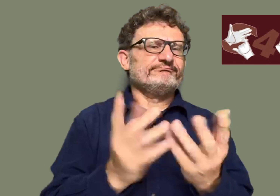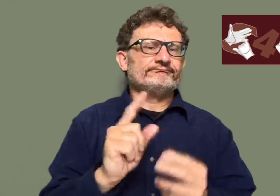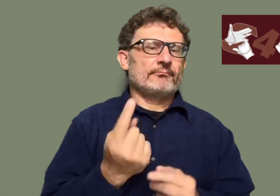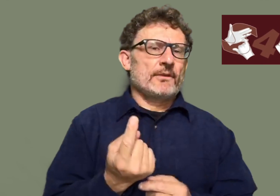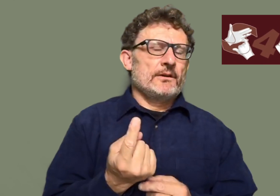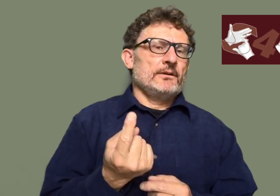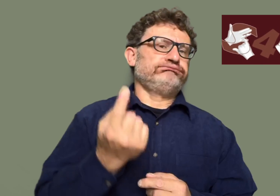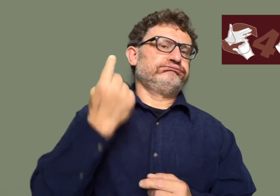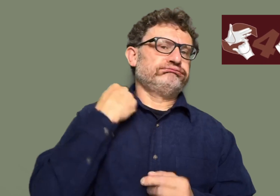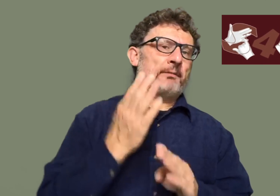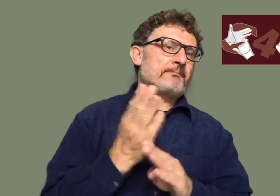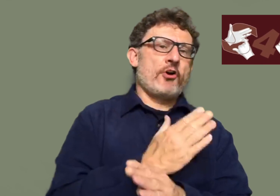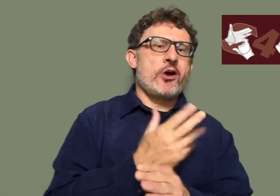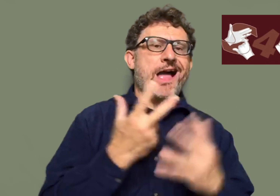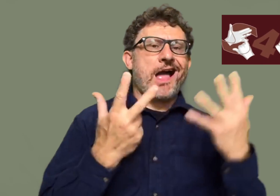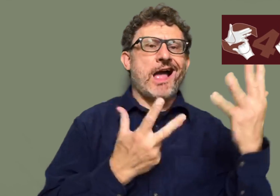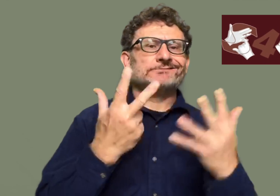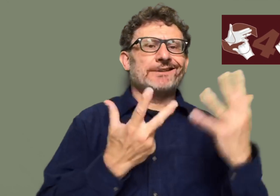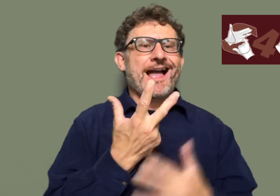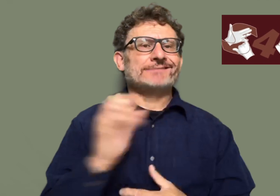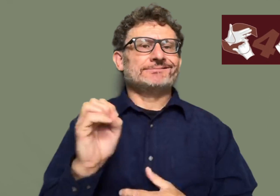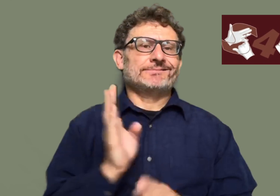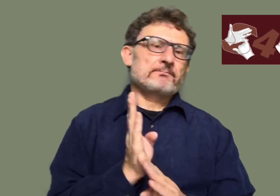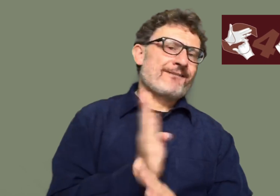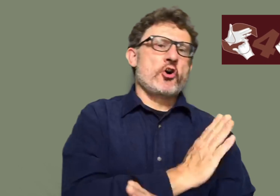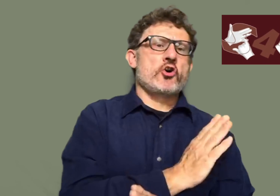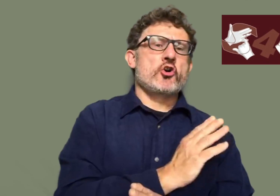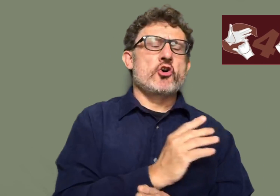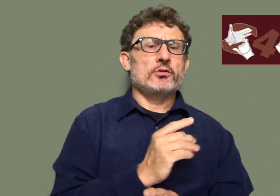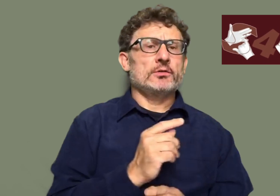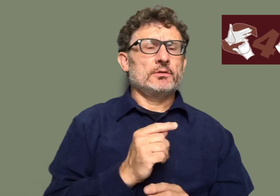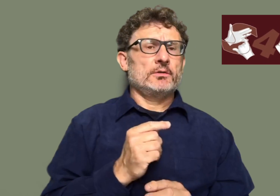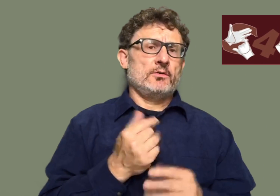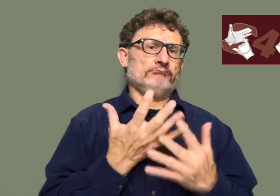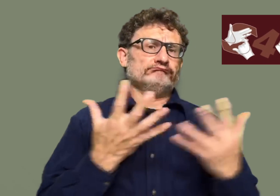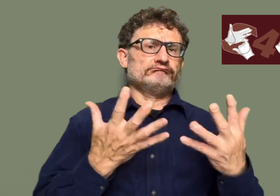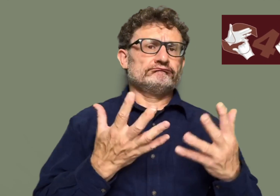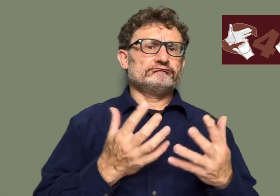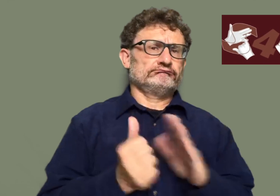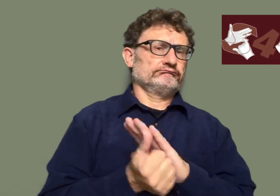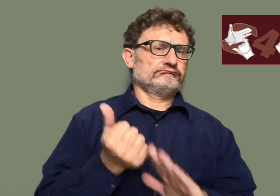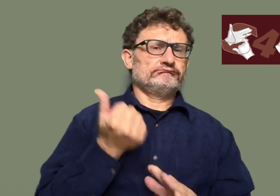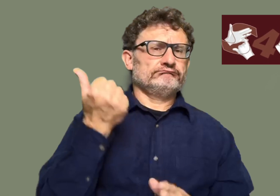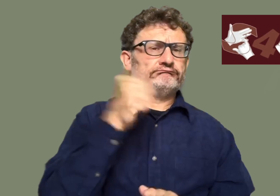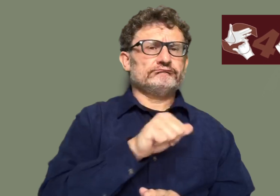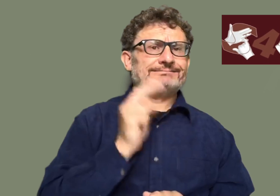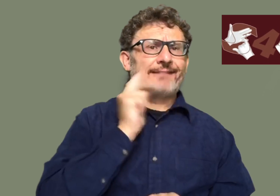of context, a historical context. So before the 1880s, there were a lot of accomplished deaf